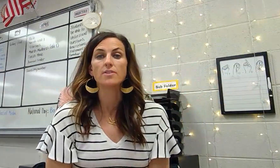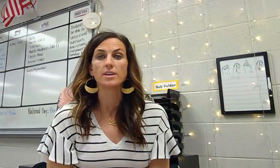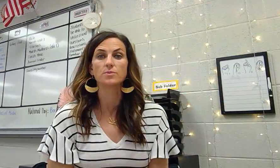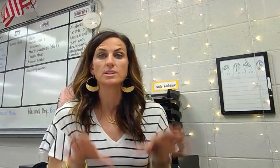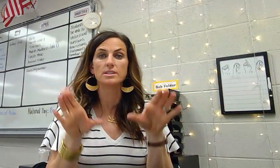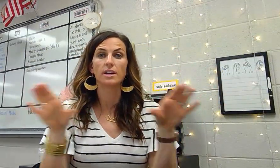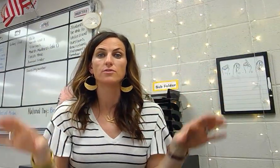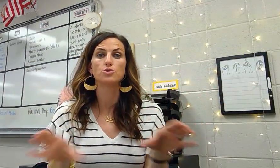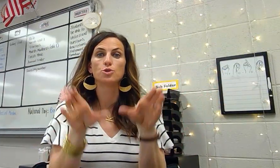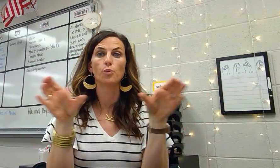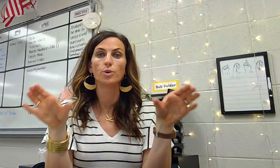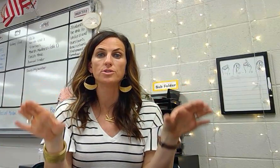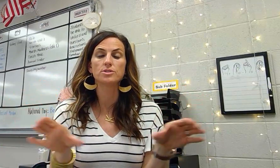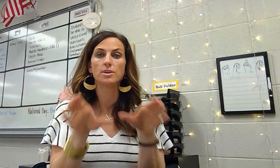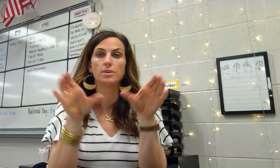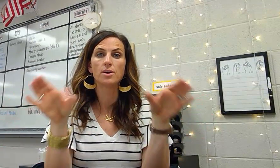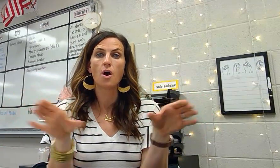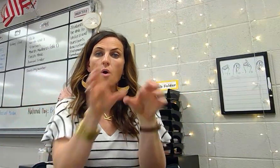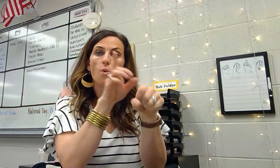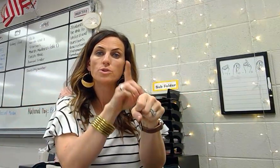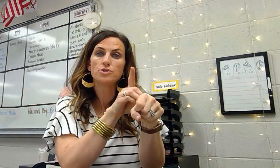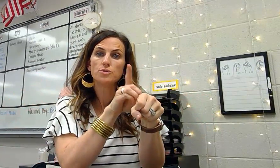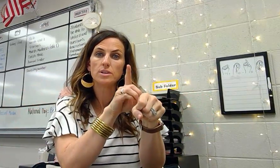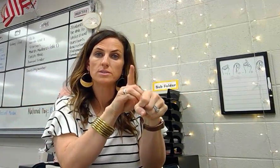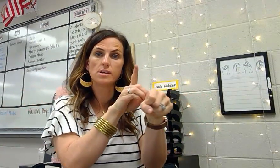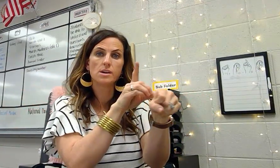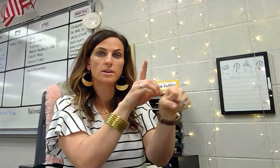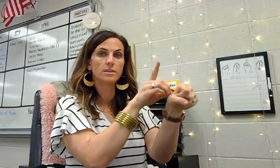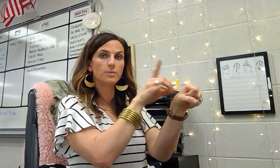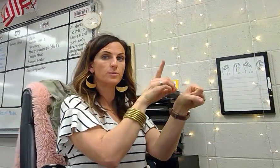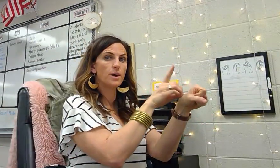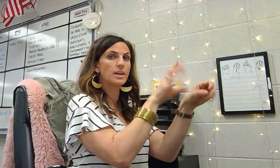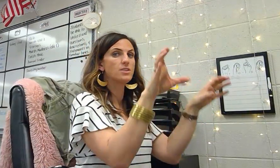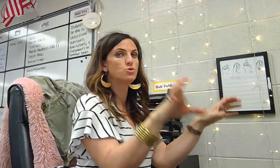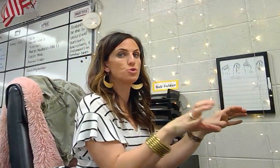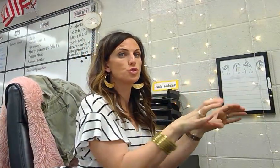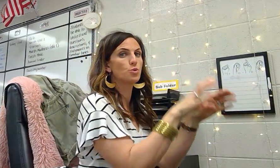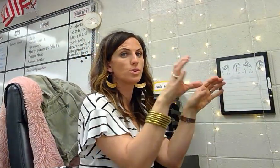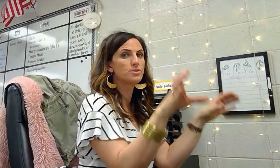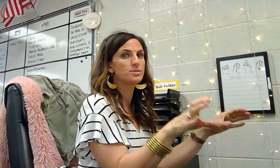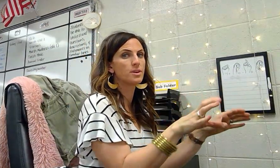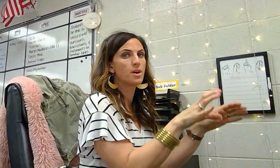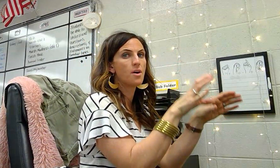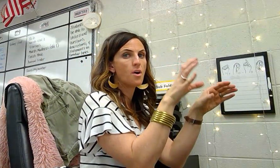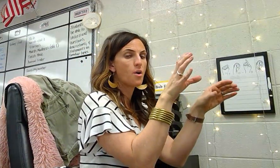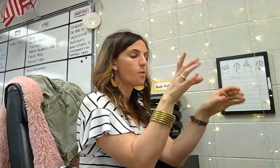The next one is the sign for chores or duties. Again, chores